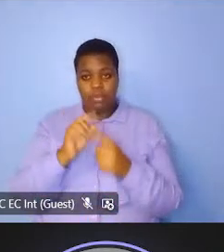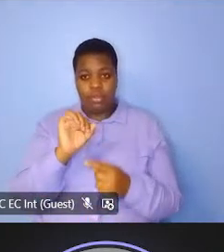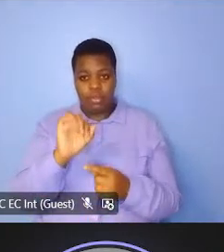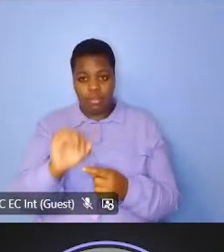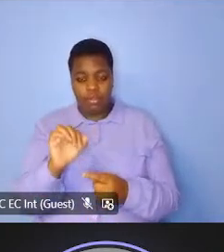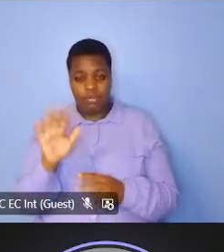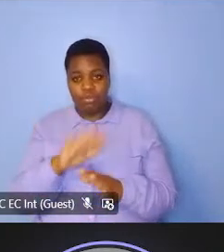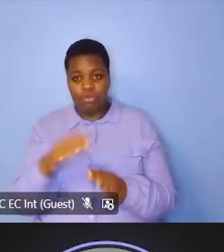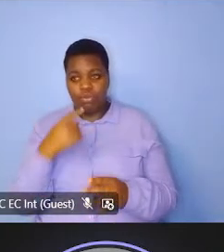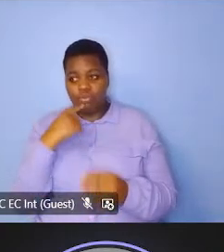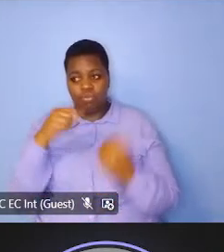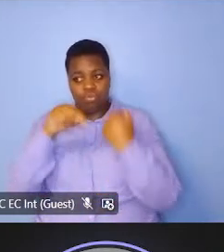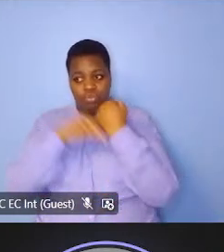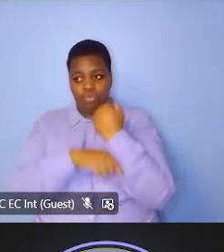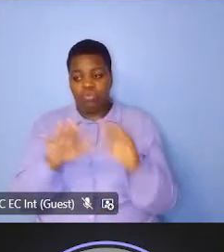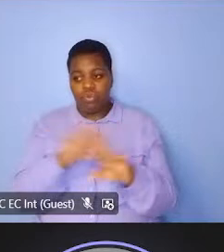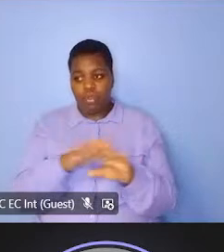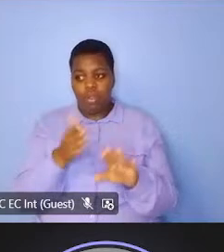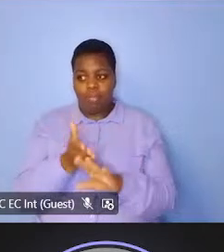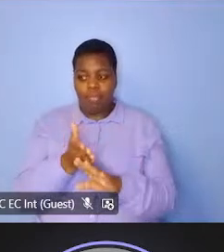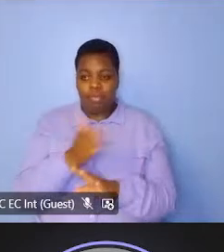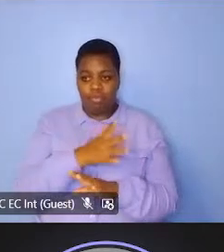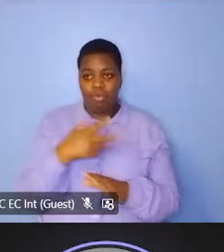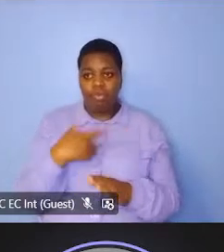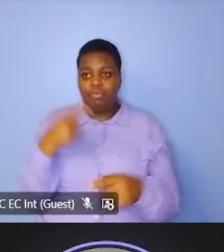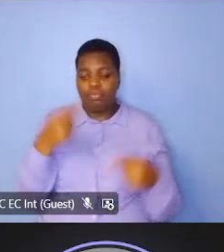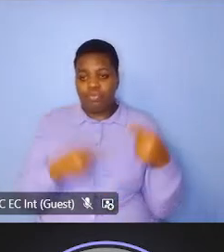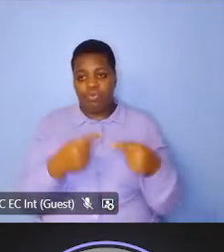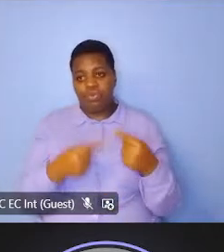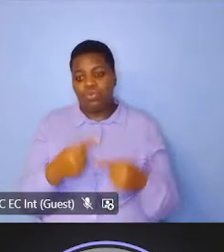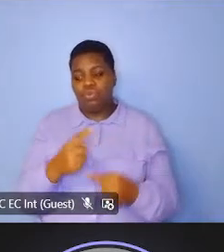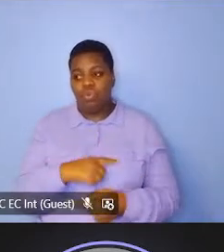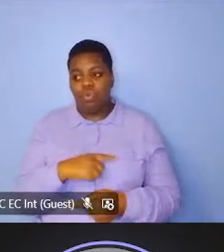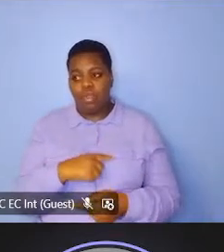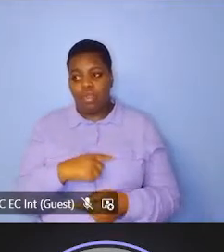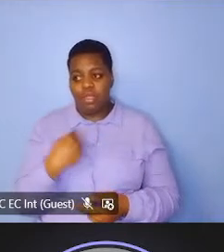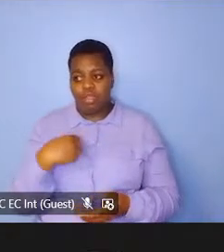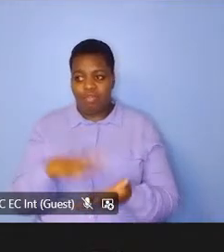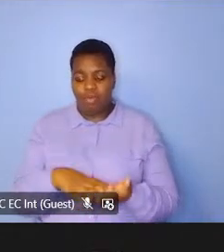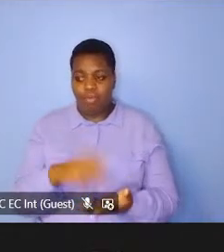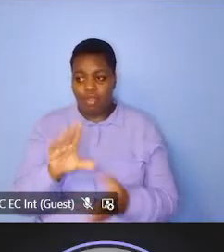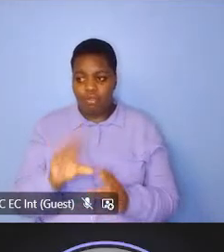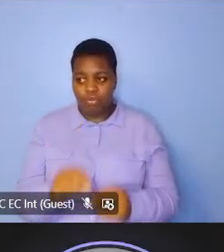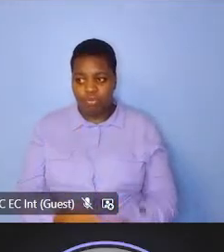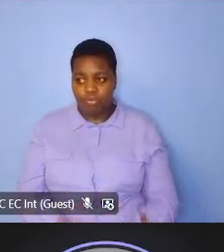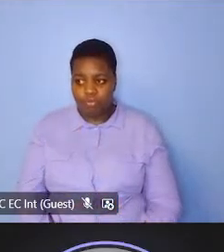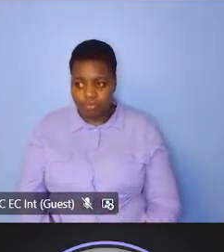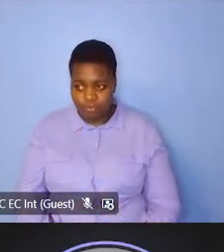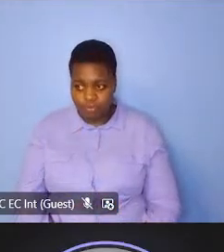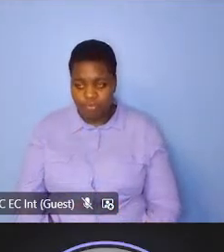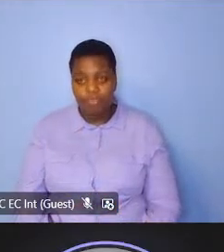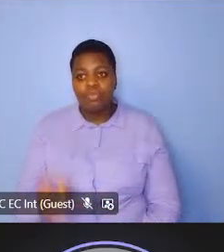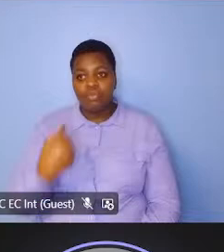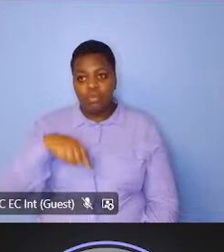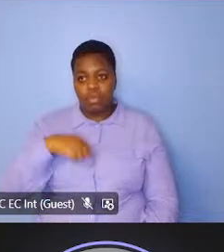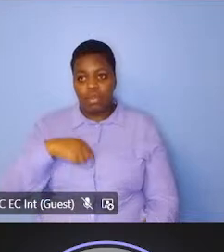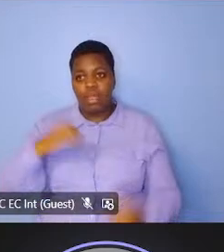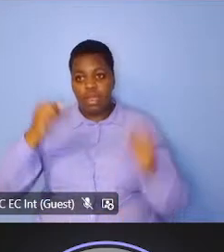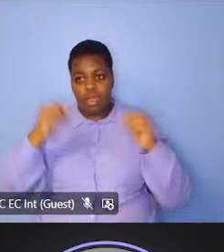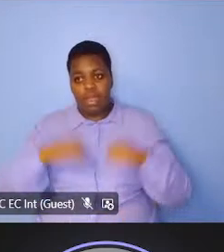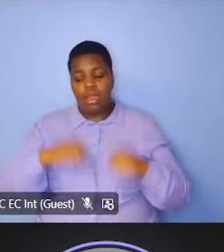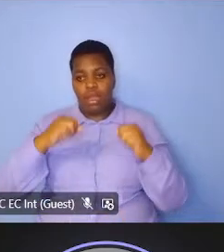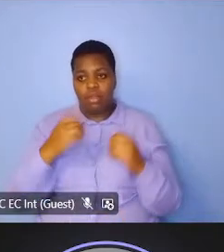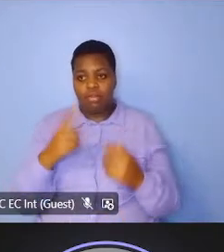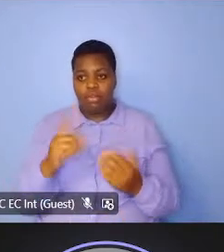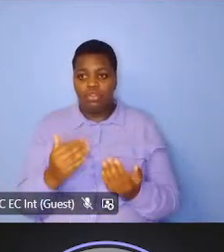I'm not going to go into that, but we've all heard the debate of why we should have school uniforms. Having agreed that school uniforms